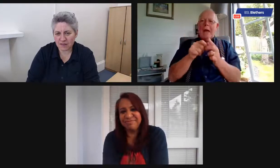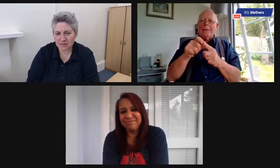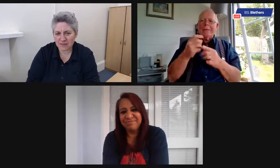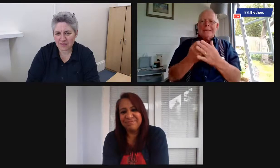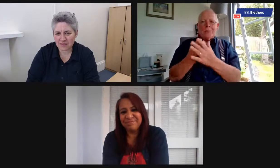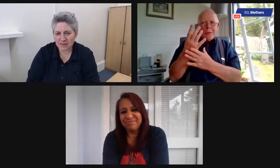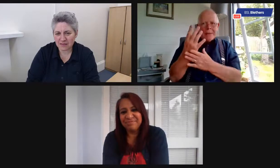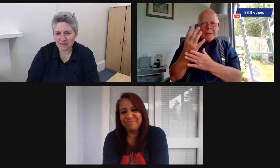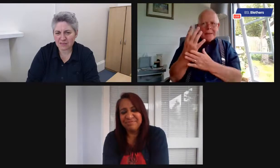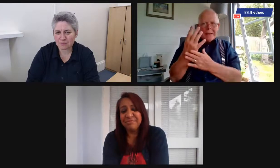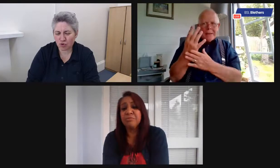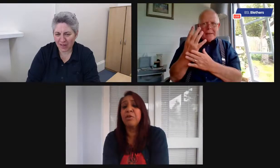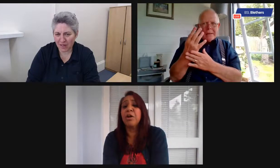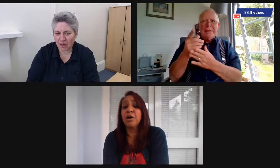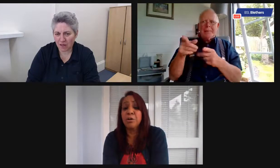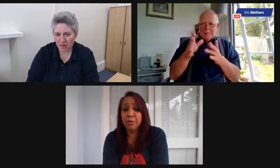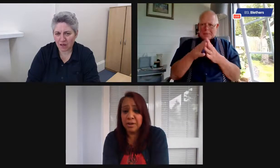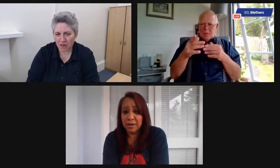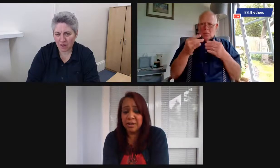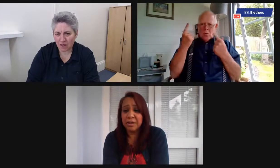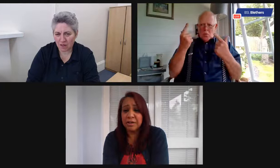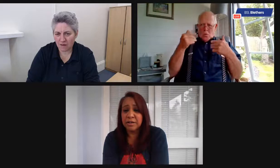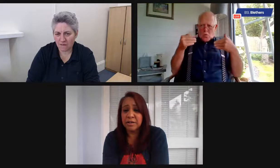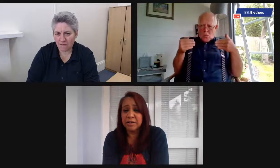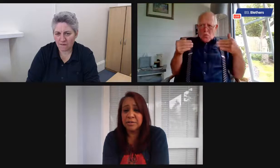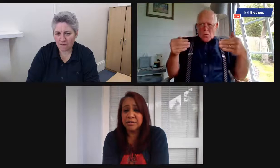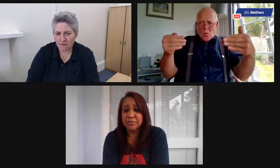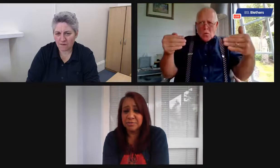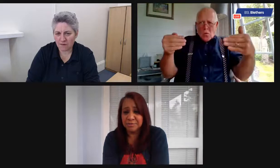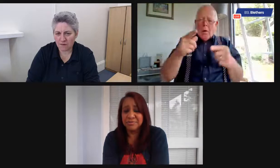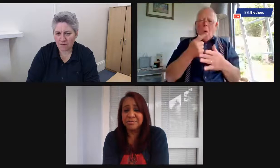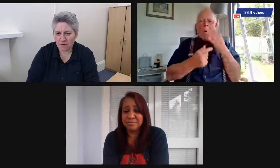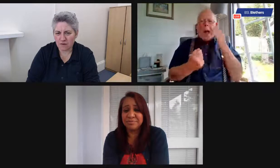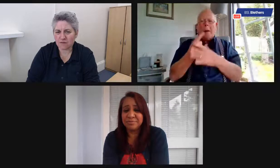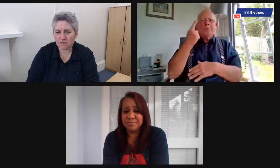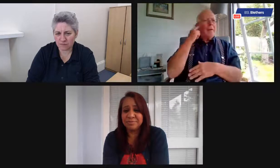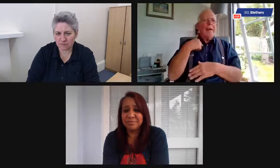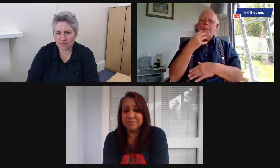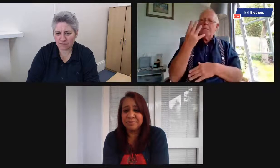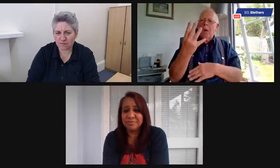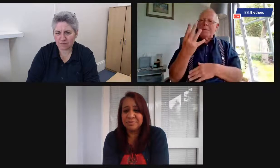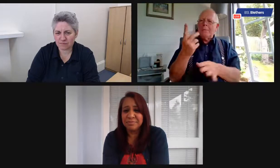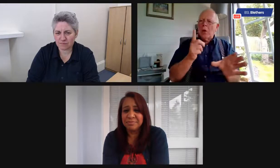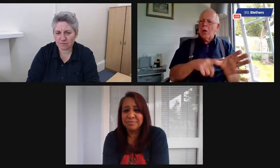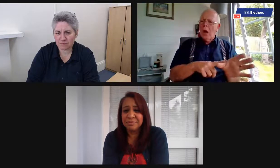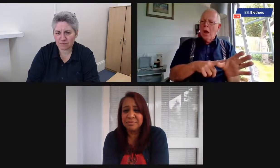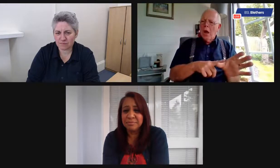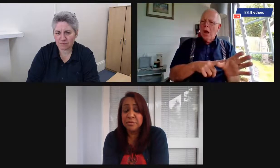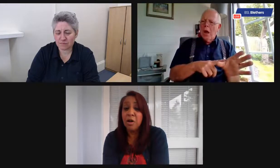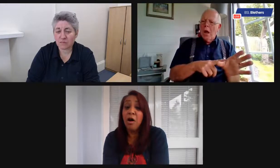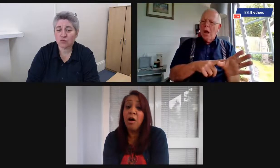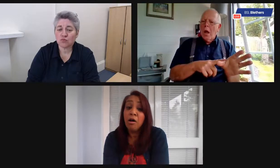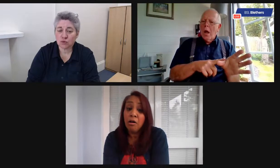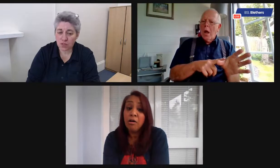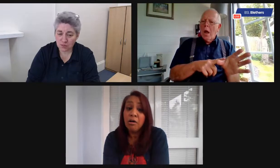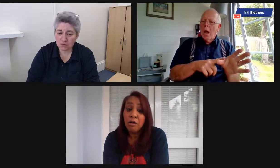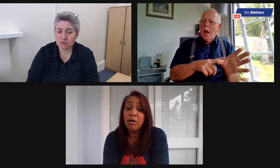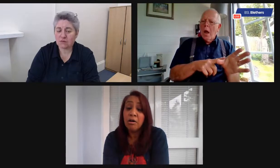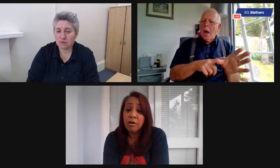spring tide, um, where it comes quite far in, And